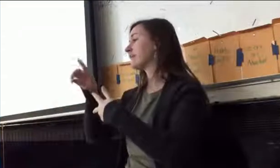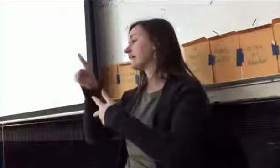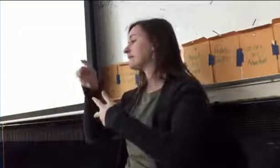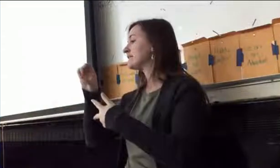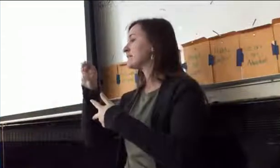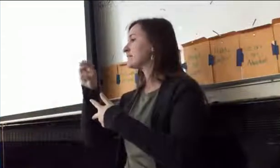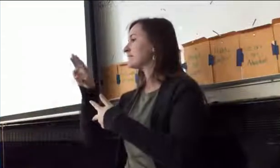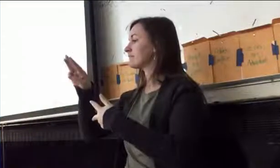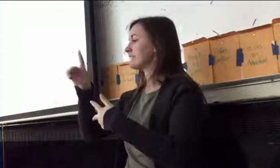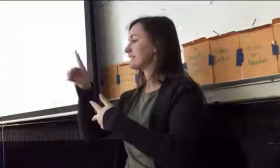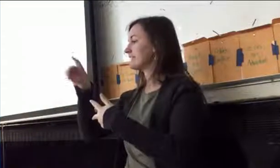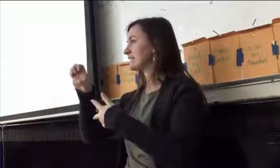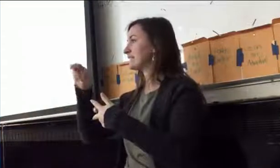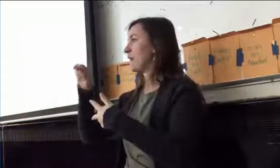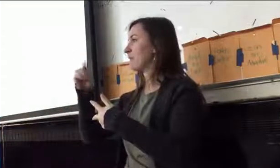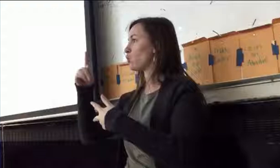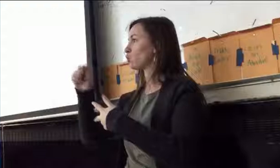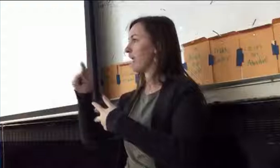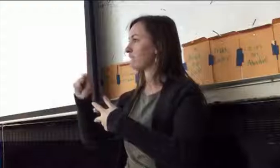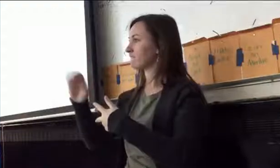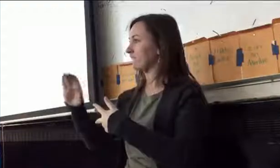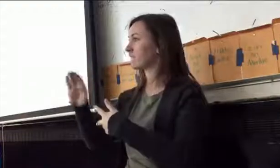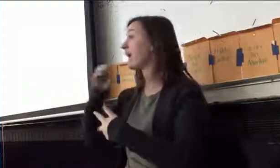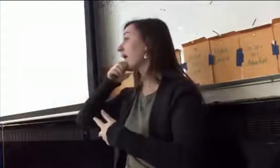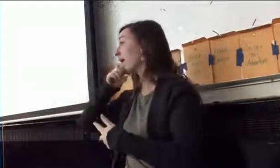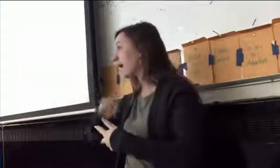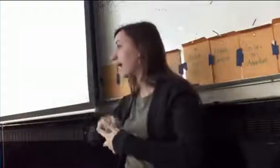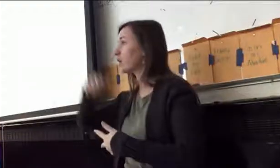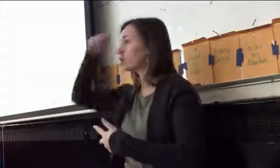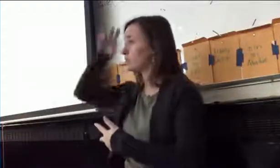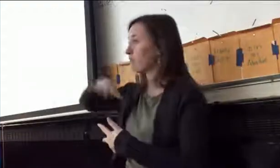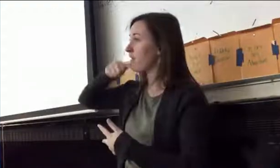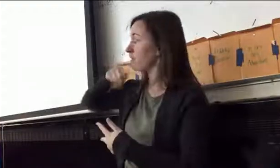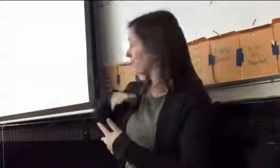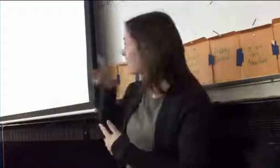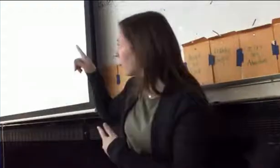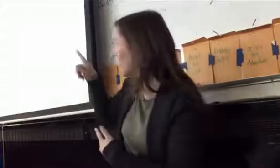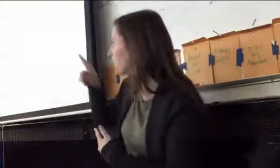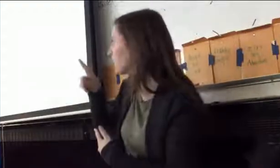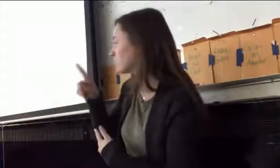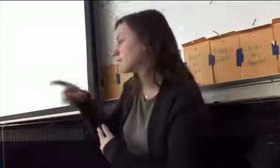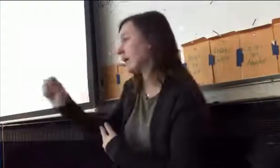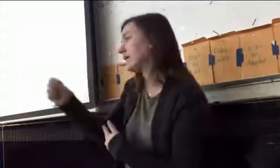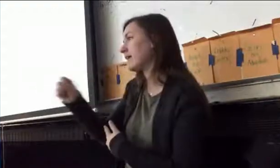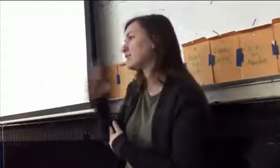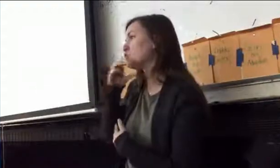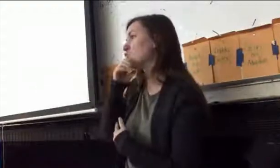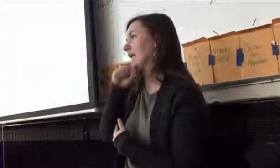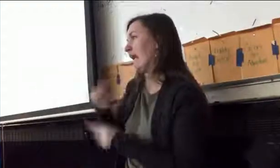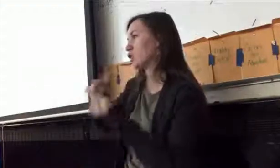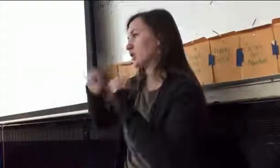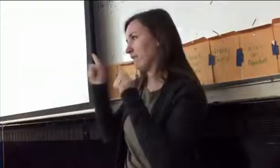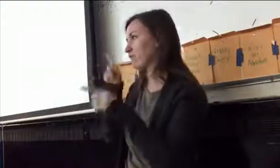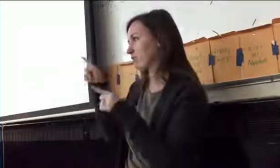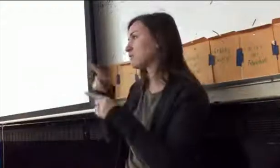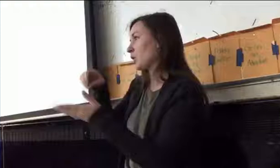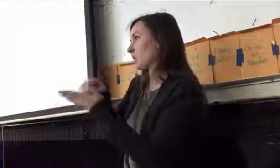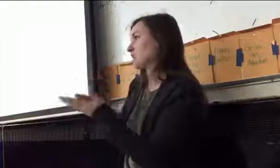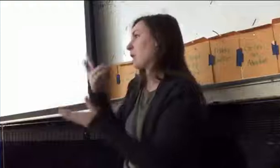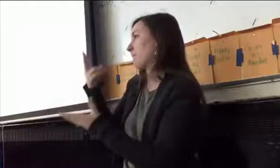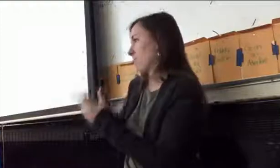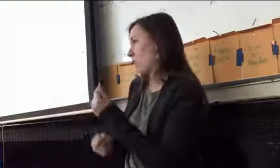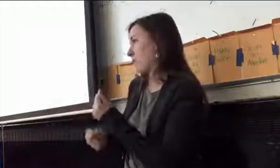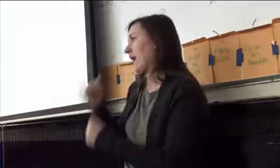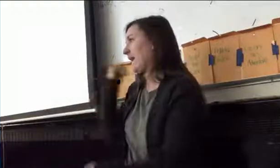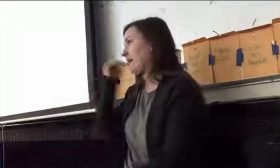demographics? So think about what are their ages. And yes, there is an age difference between these guys and these guys. Go ahead and put them both down. And what gender are